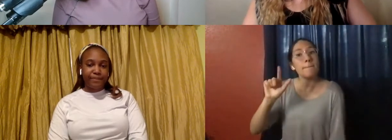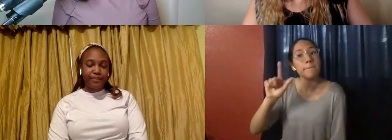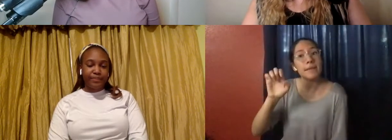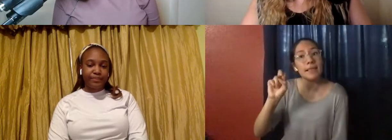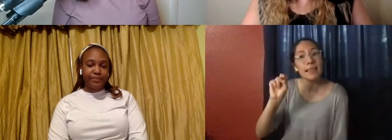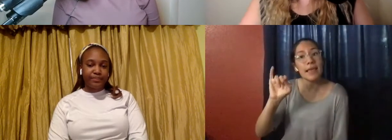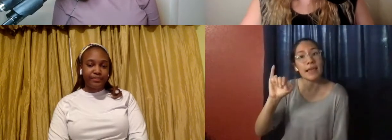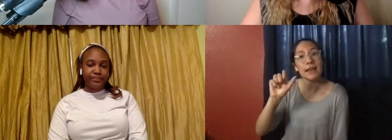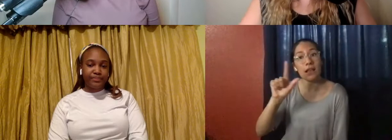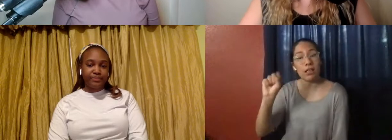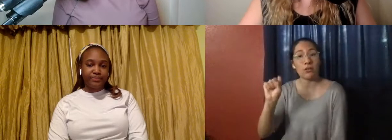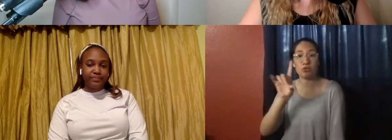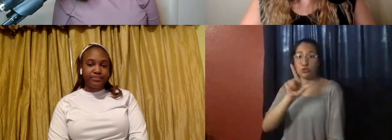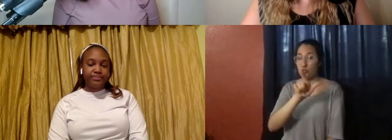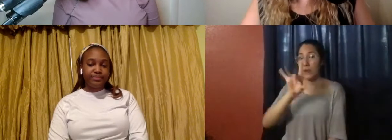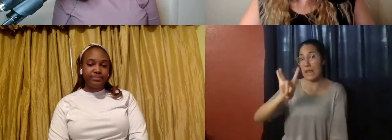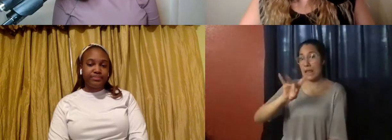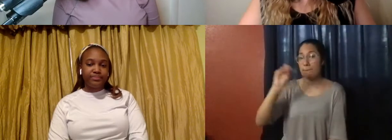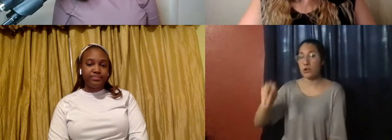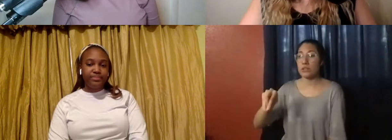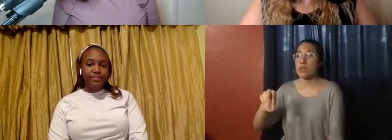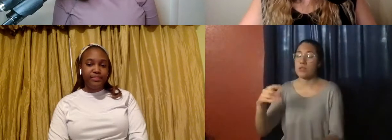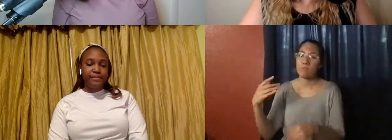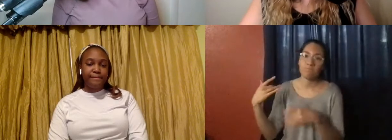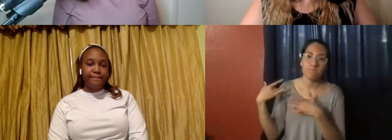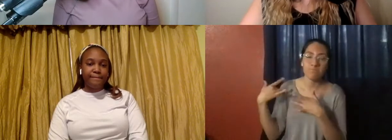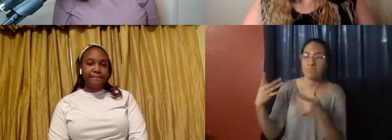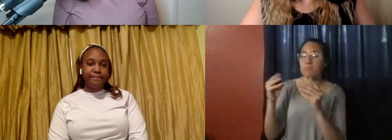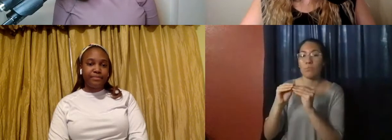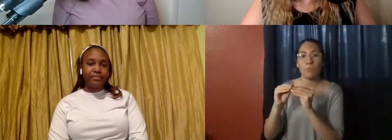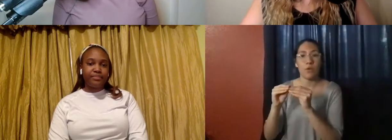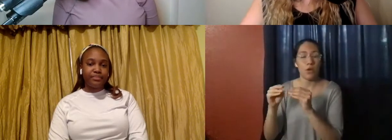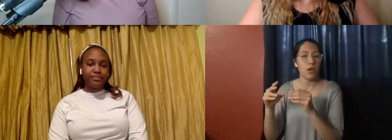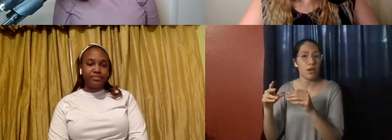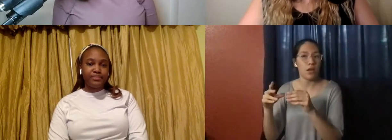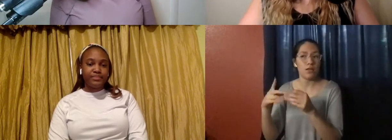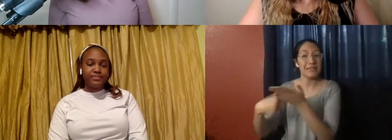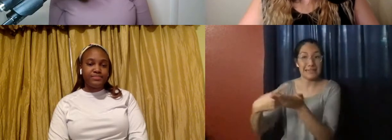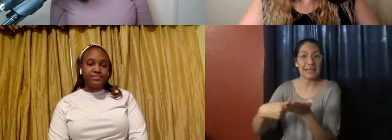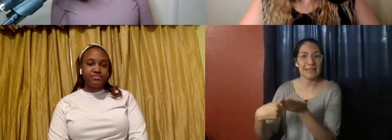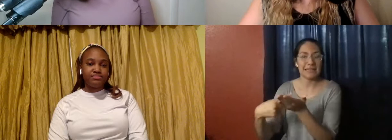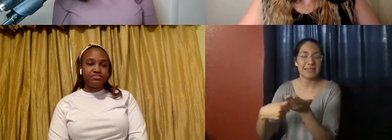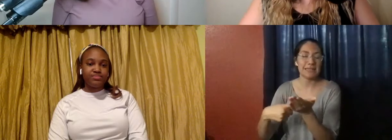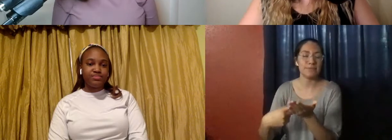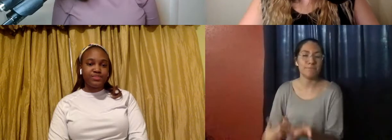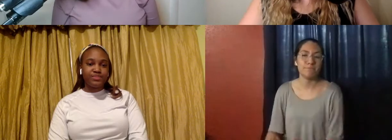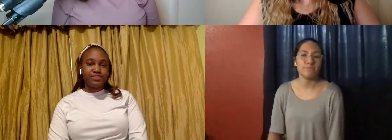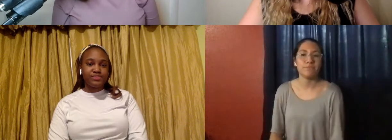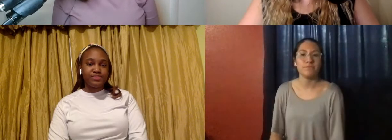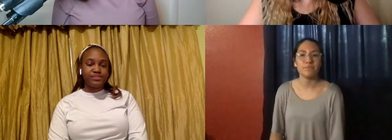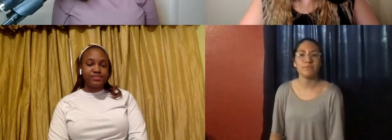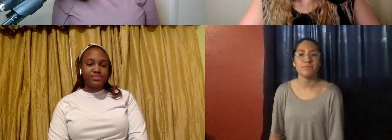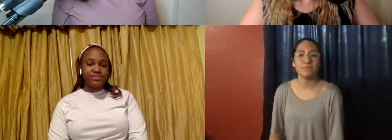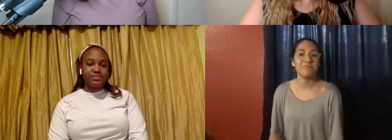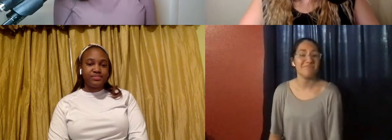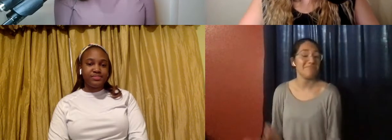more likely to discuss. So, good job, millennials. Trying to make things not so weird and stuffy and prudish.